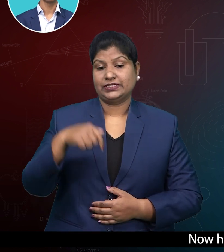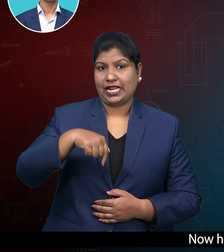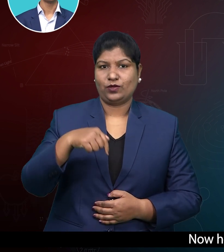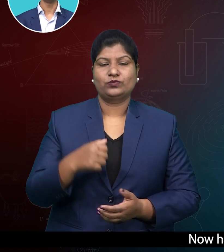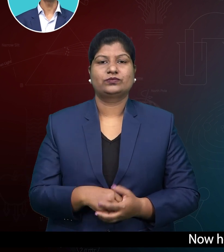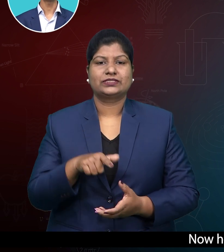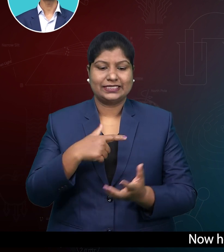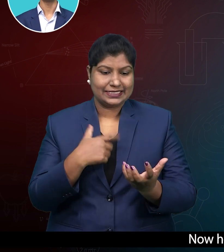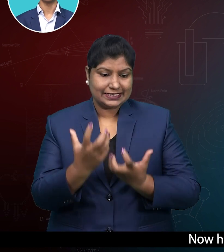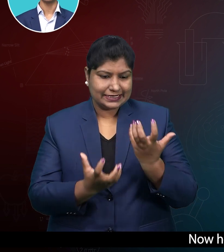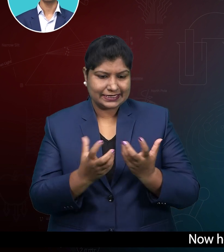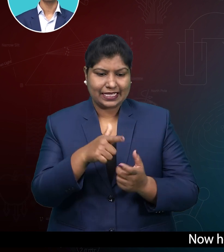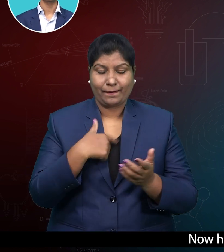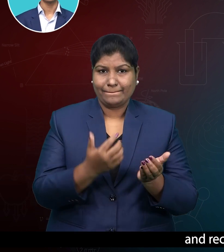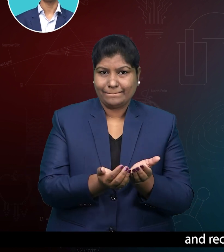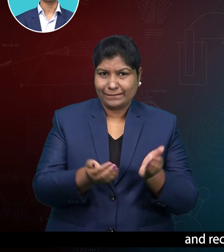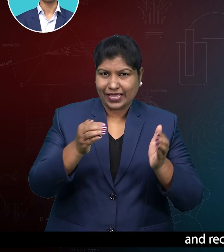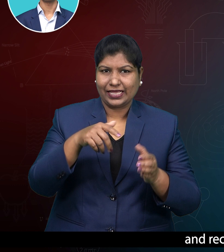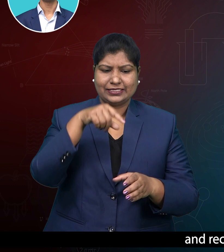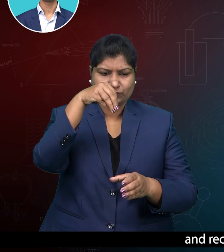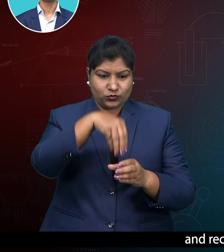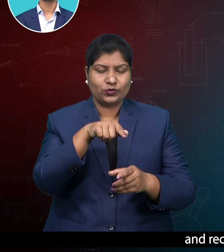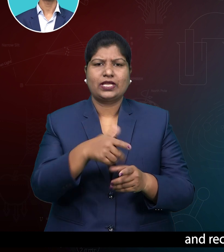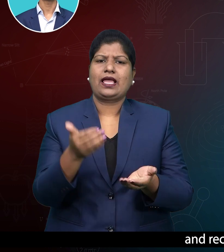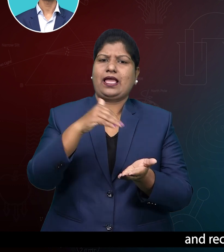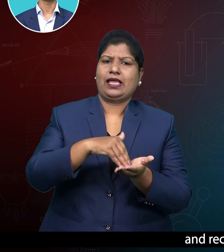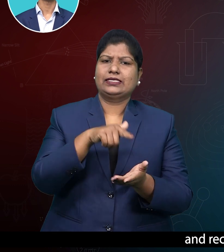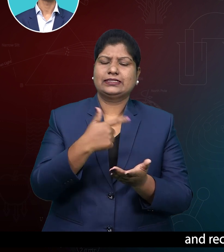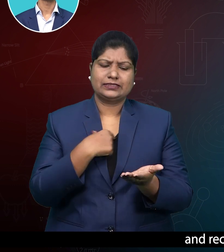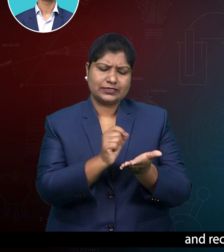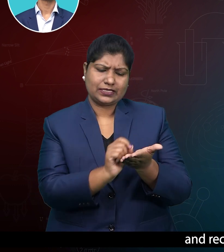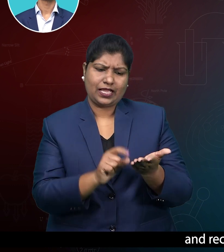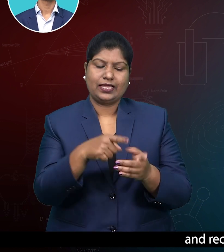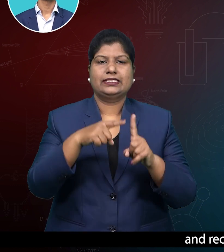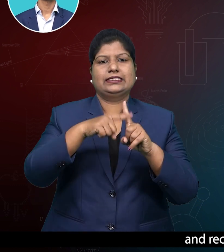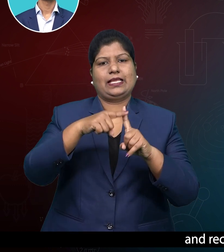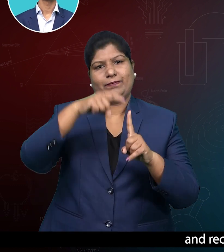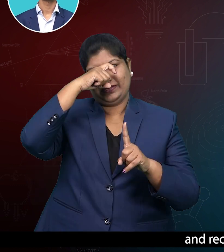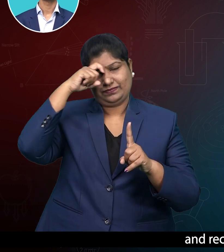Now, heat the beaker again and record the temperature.